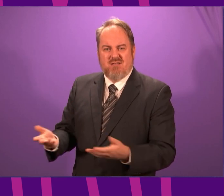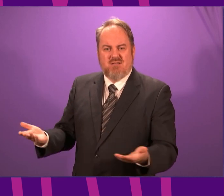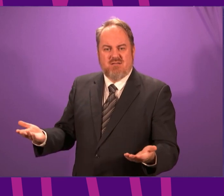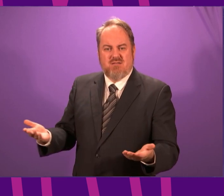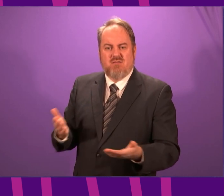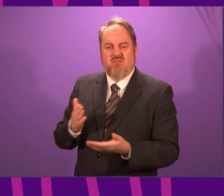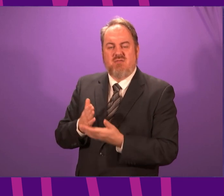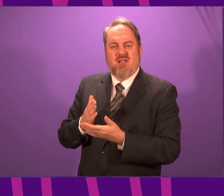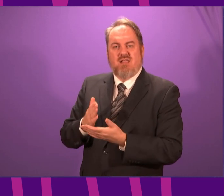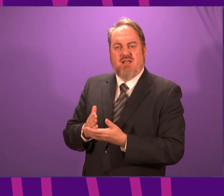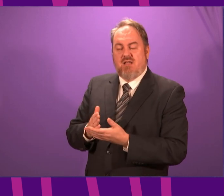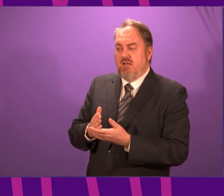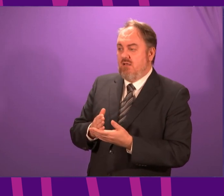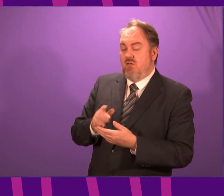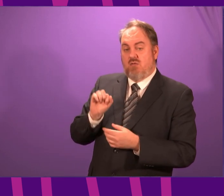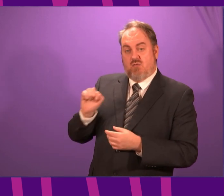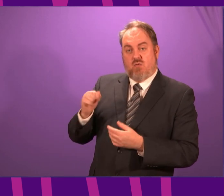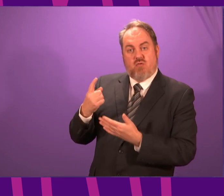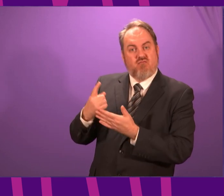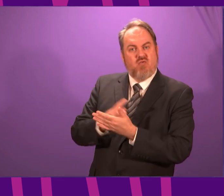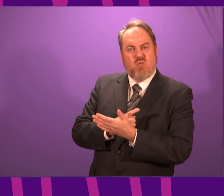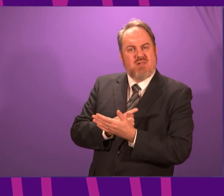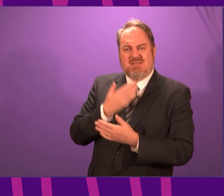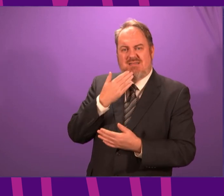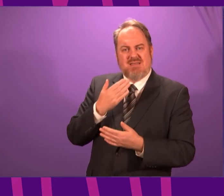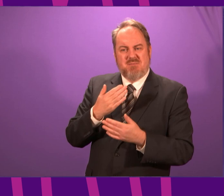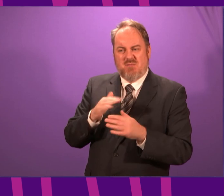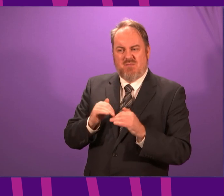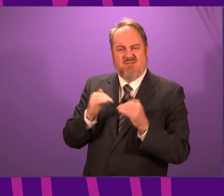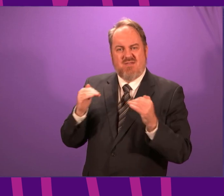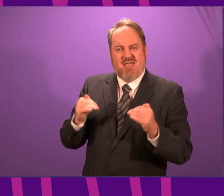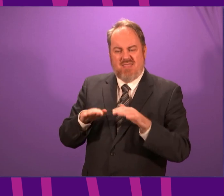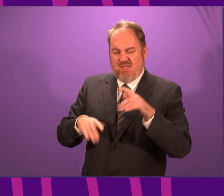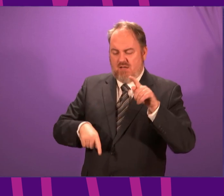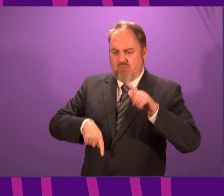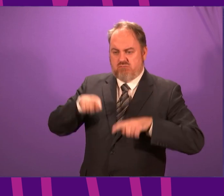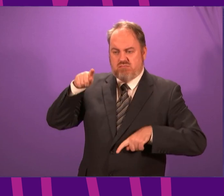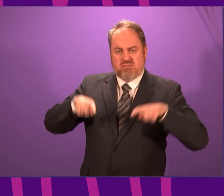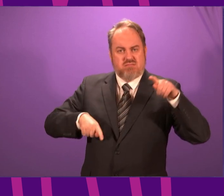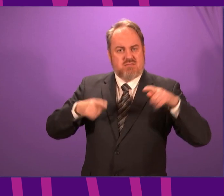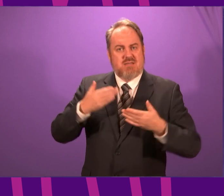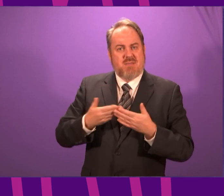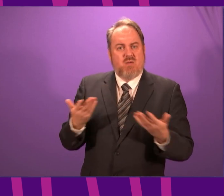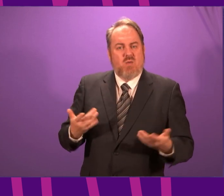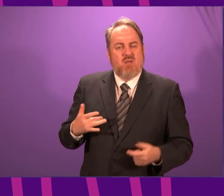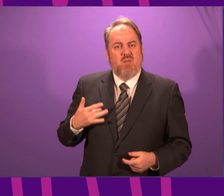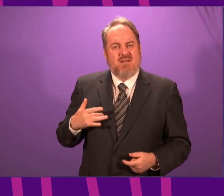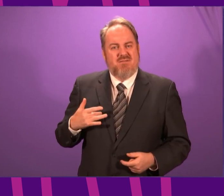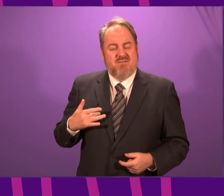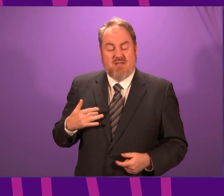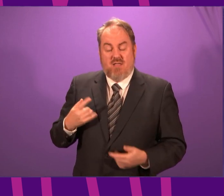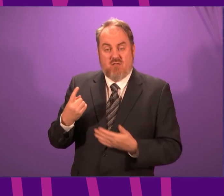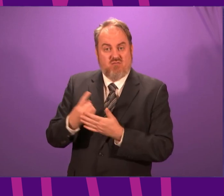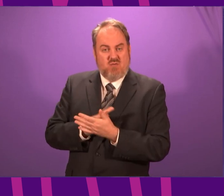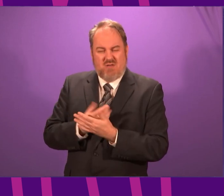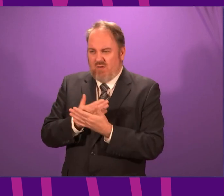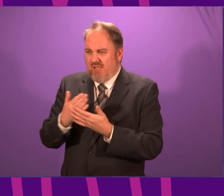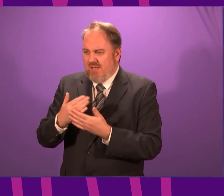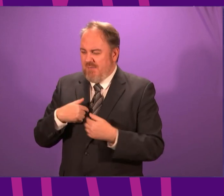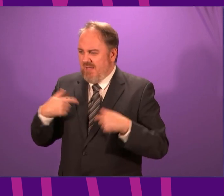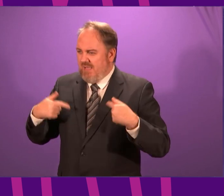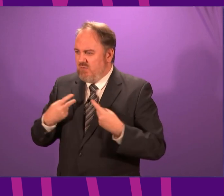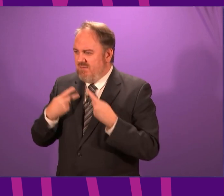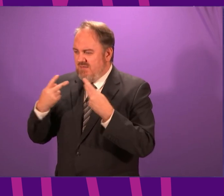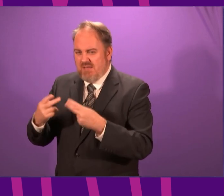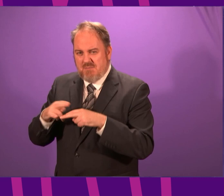as I said, the restrictions don't deliver consistency. There are so many variations and the rules are not easy to make sense of. Whether visiting a lonely